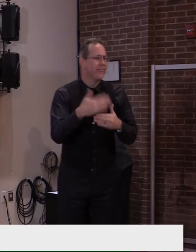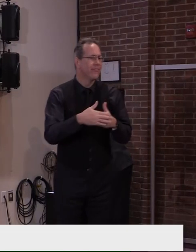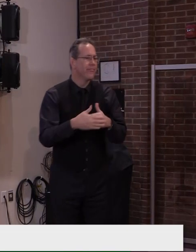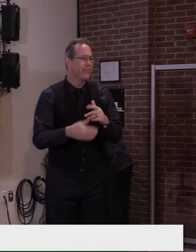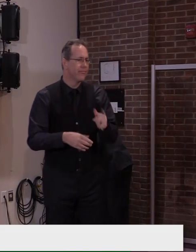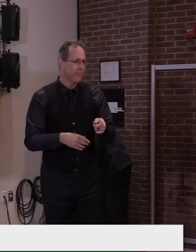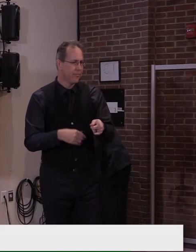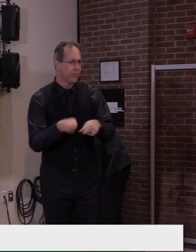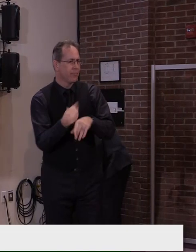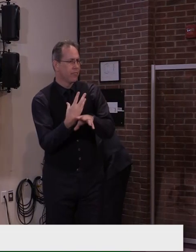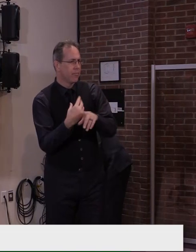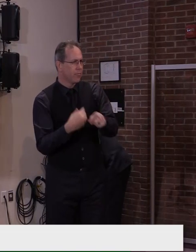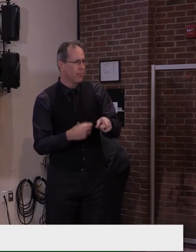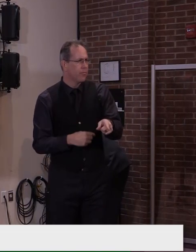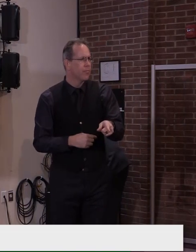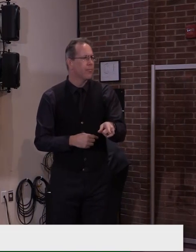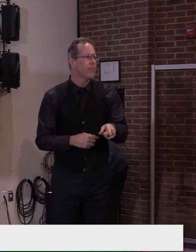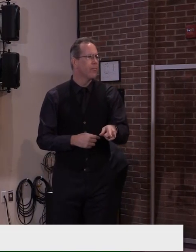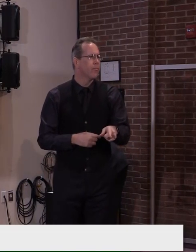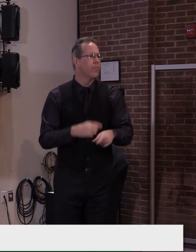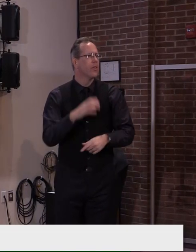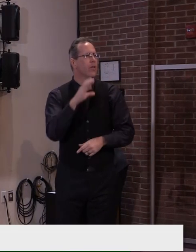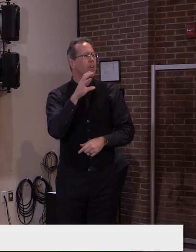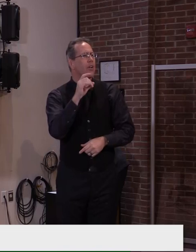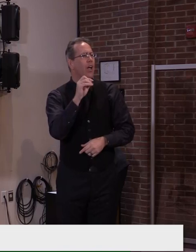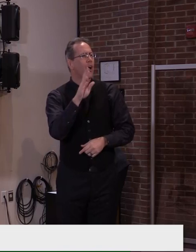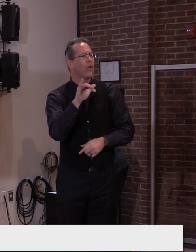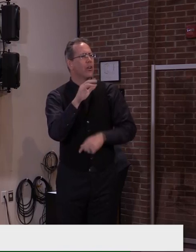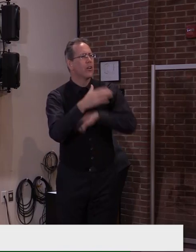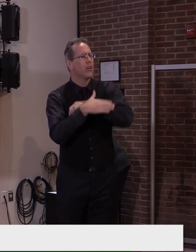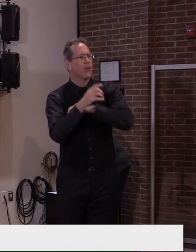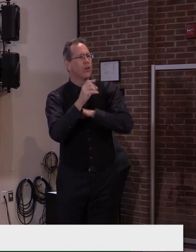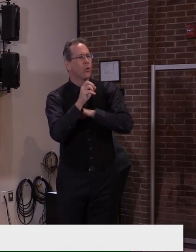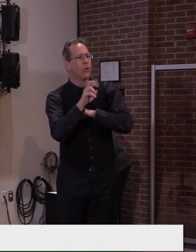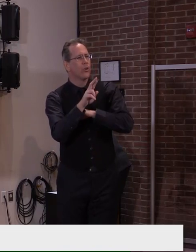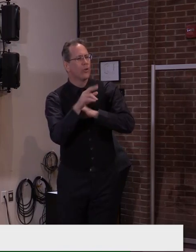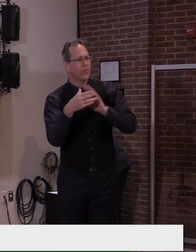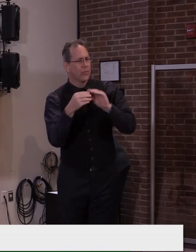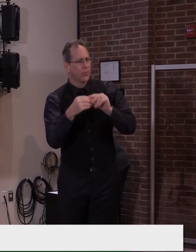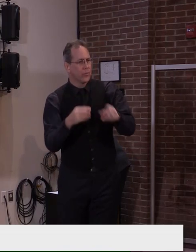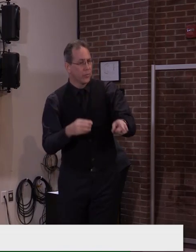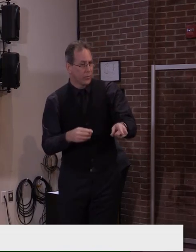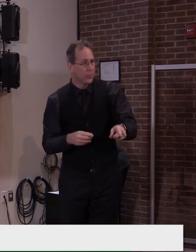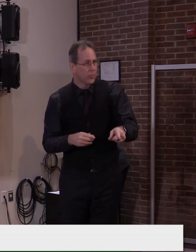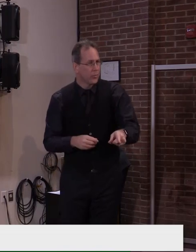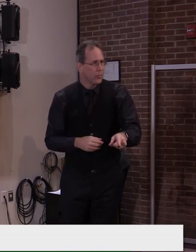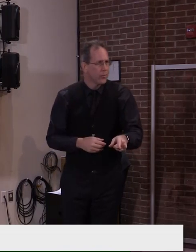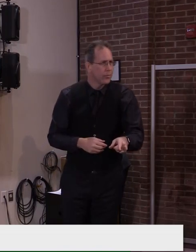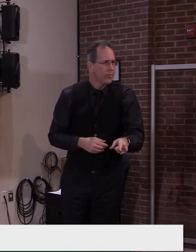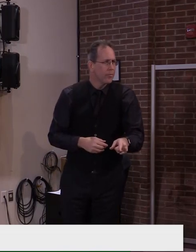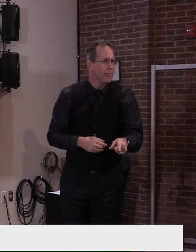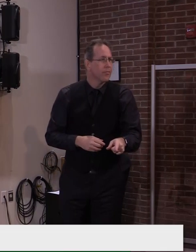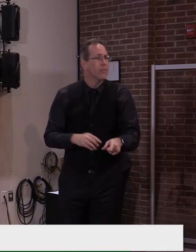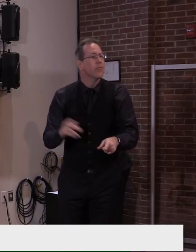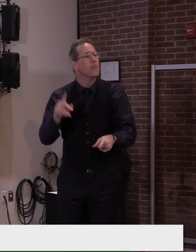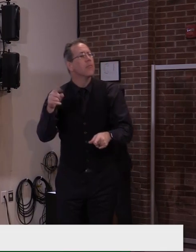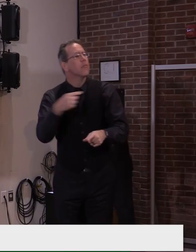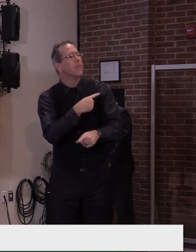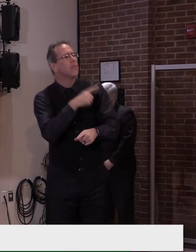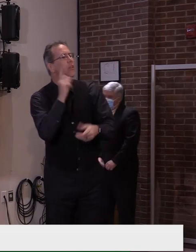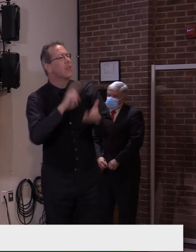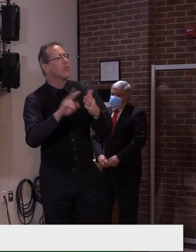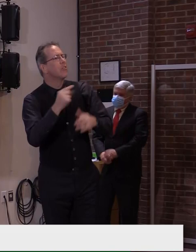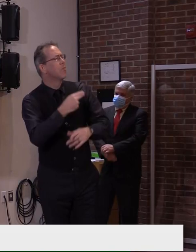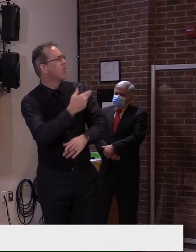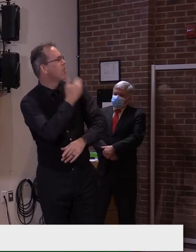Good afternoon, Governor. First, I want to start with Secretary Smith and reiterate my thank you for the work he's done with the state of